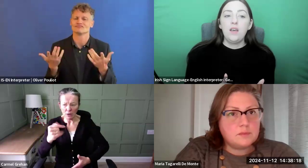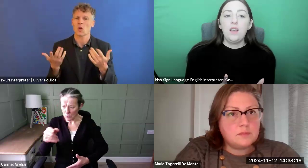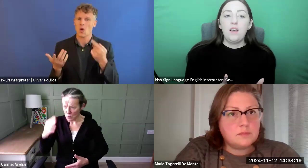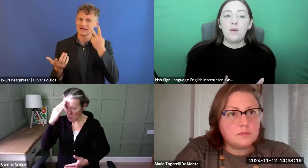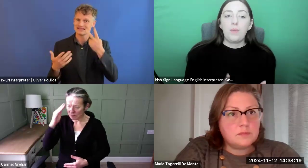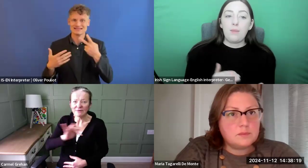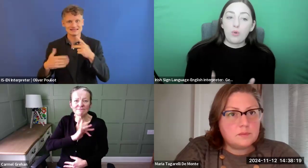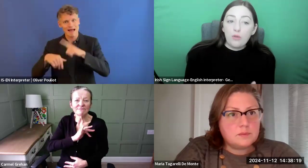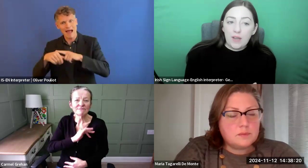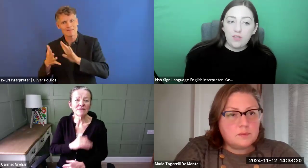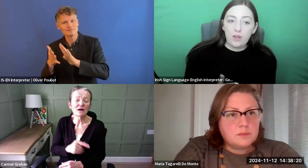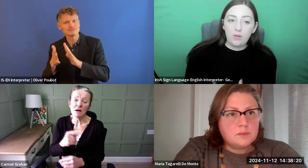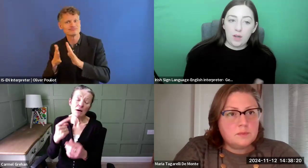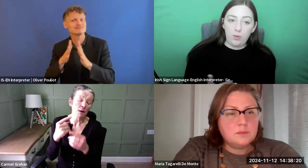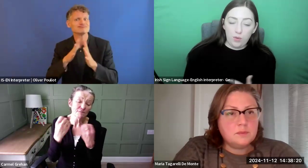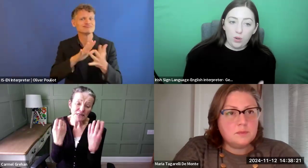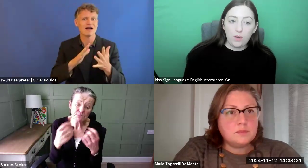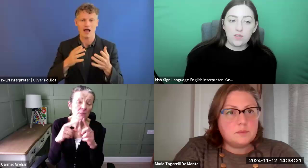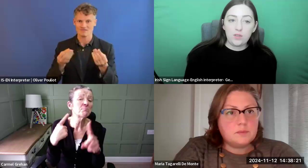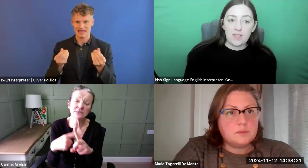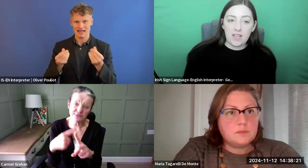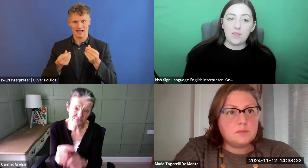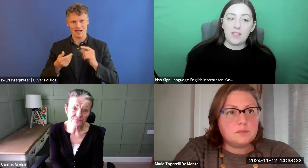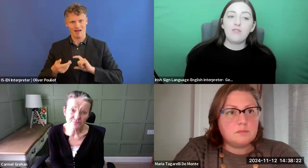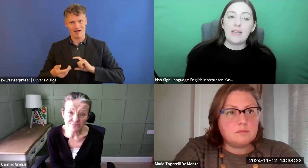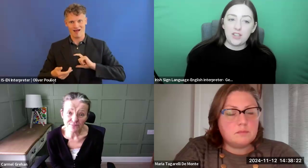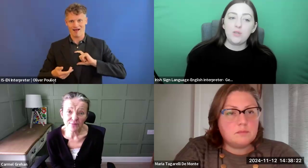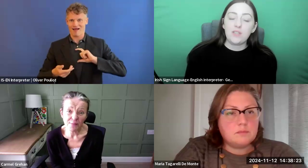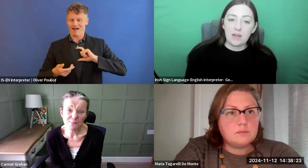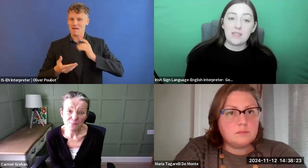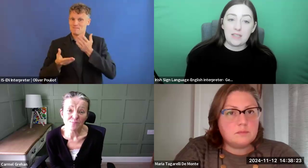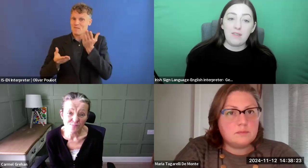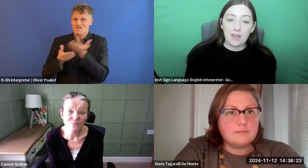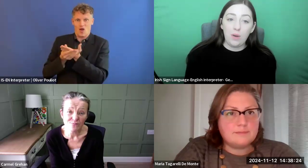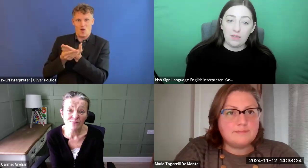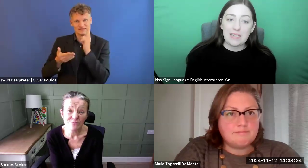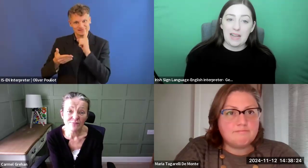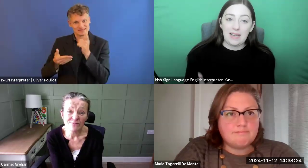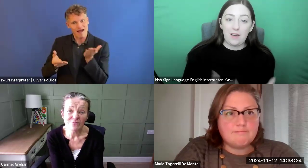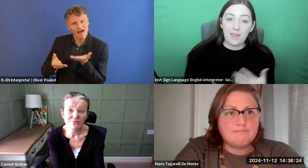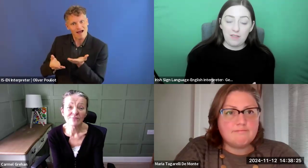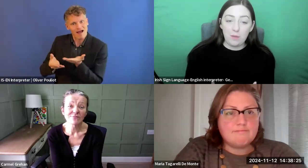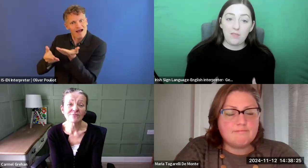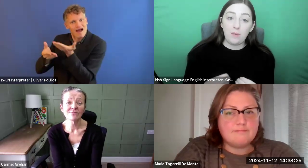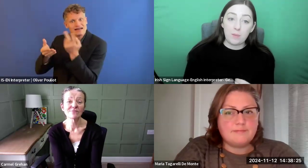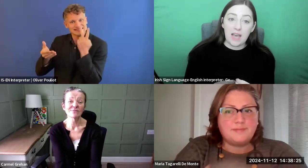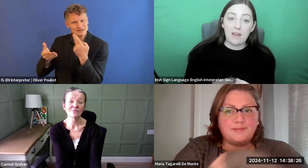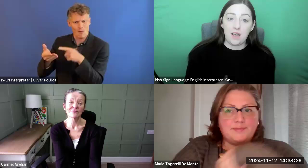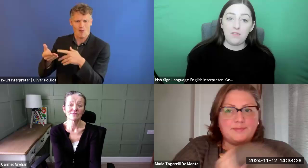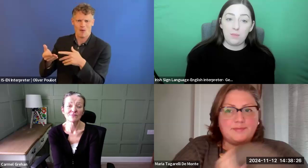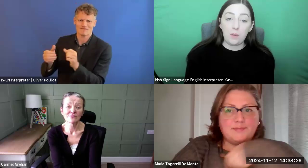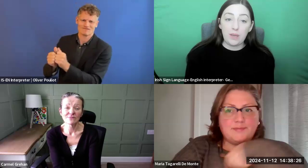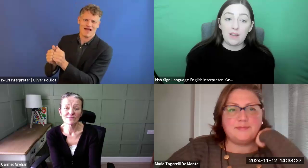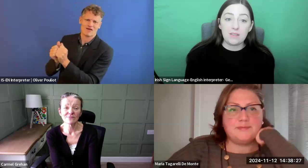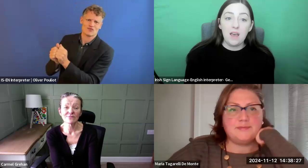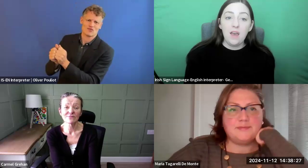results improving through their portfolios and through their assessments, I think they really do start to see the value of it and get on that feedback from themselves